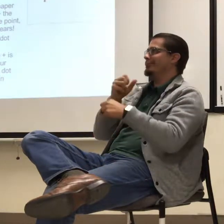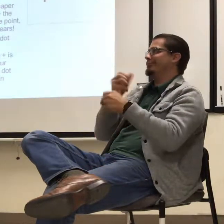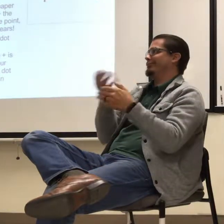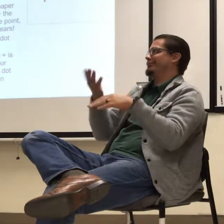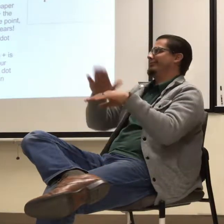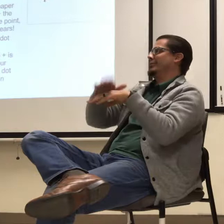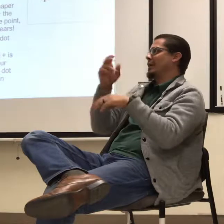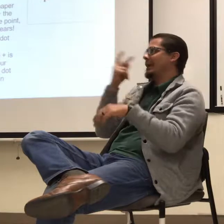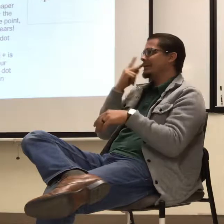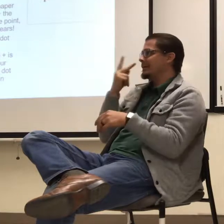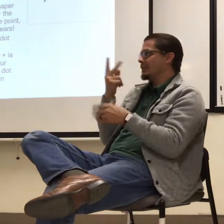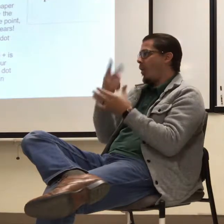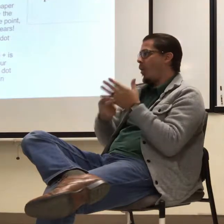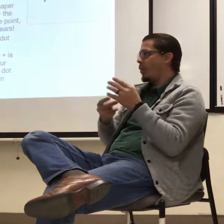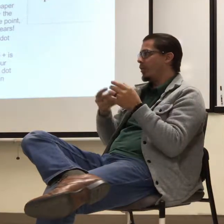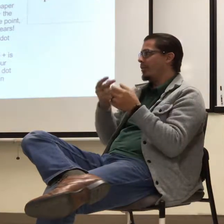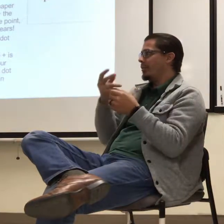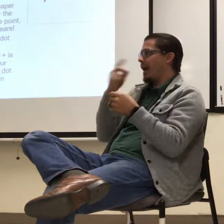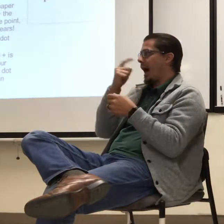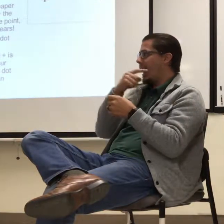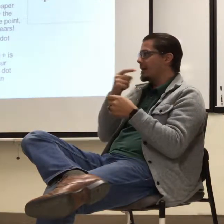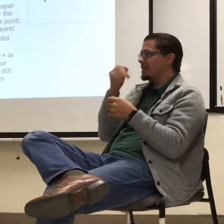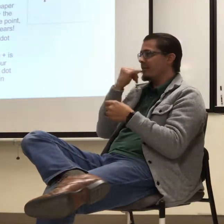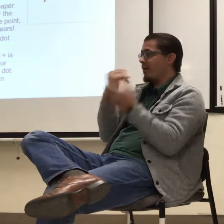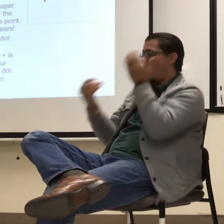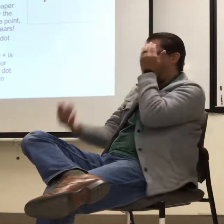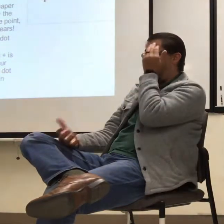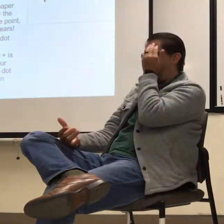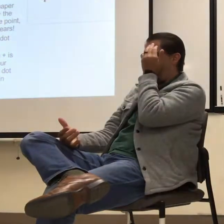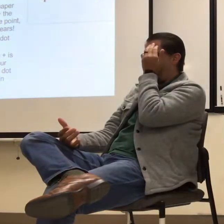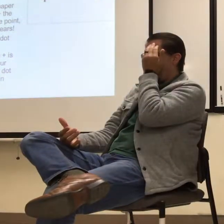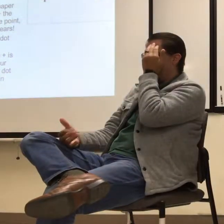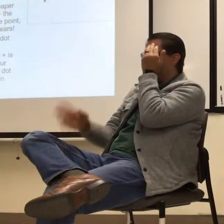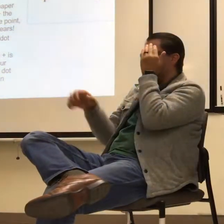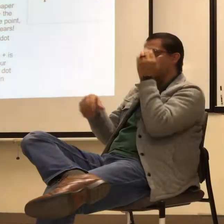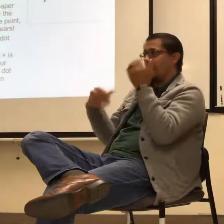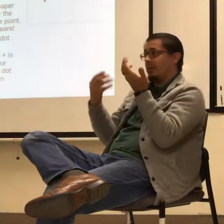got one eye to look with, then the blind spot is in play.